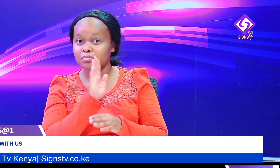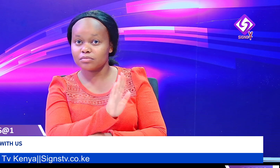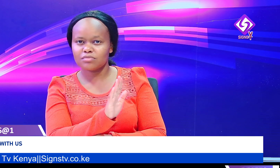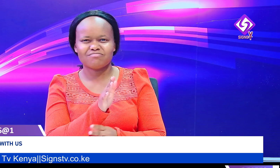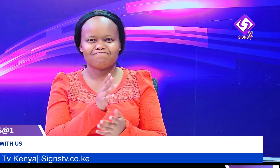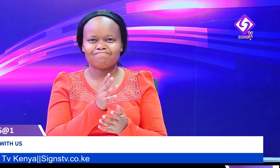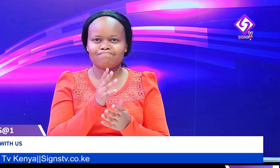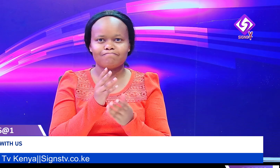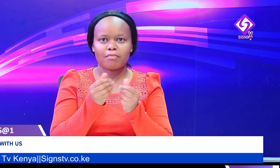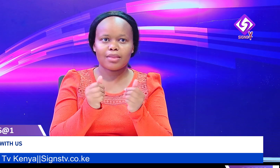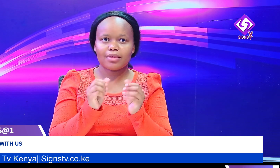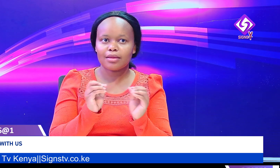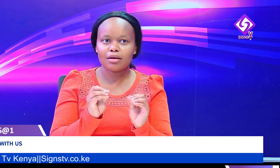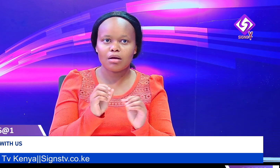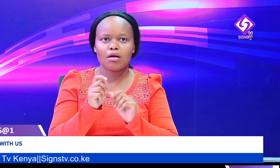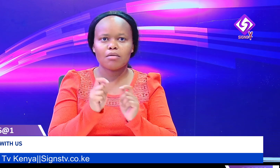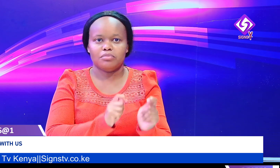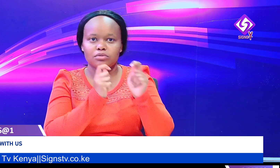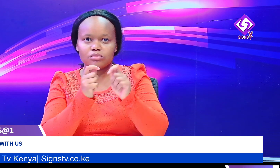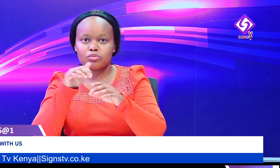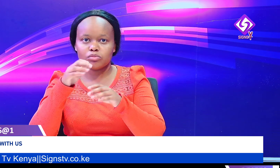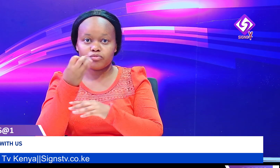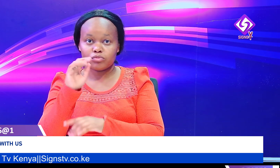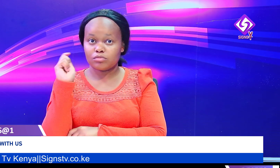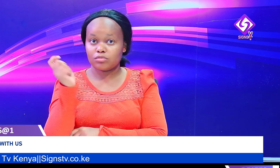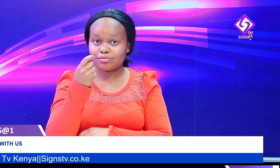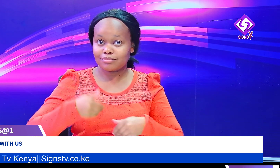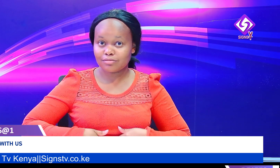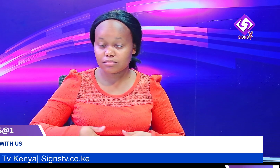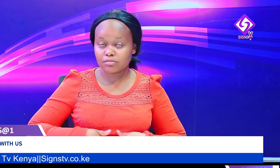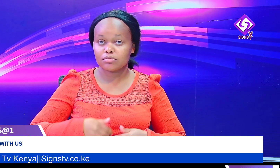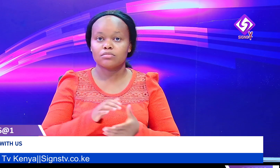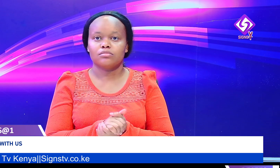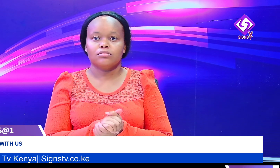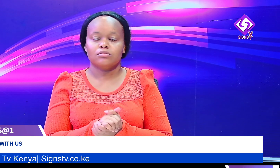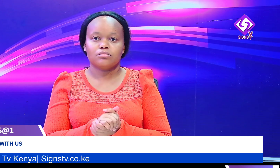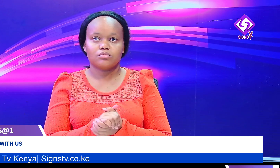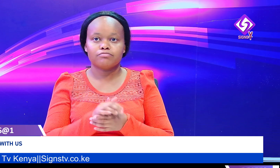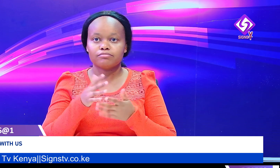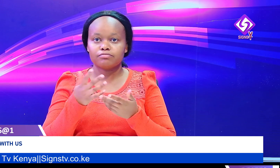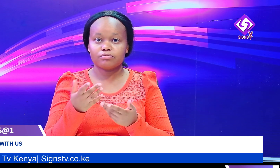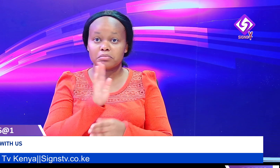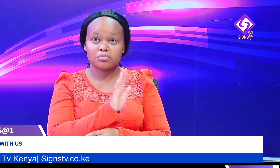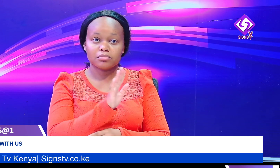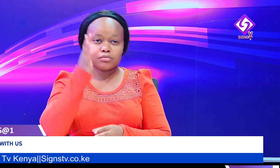President William Ruto has reaffirmed his unwavering belief in transformative capacity of